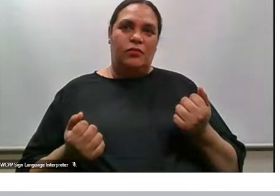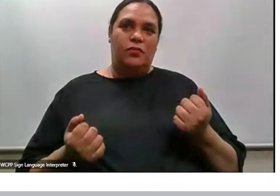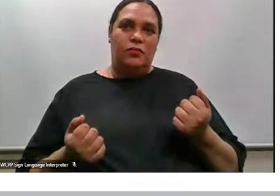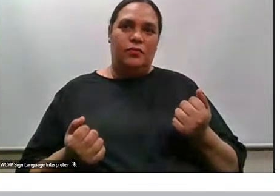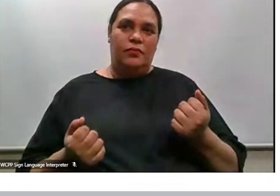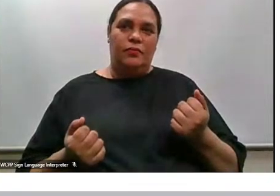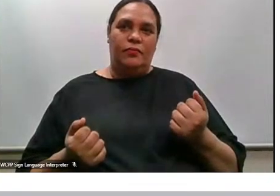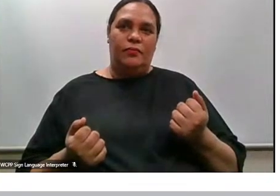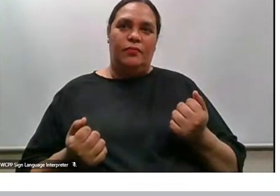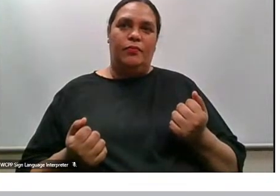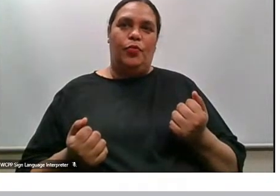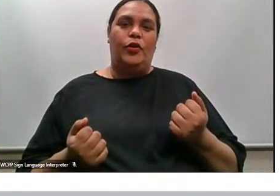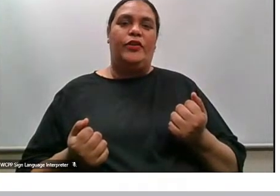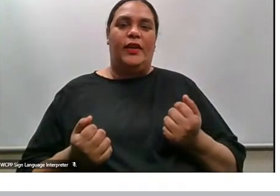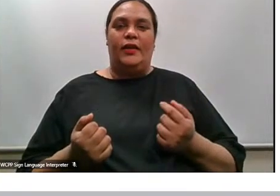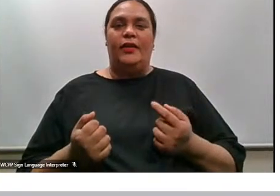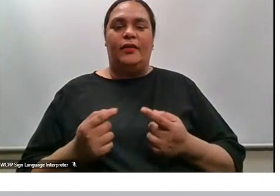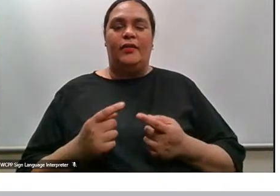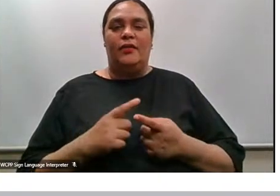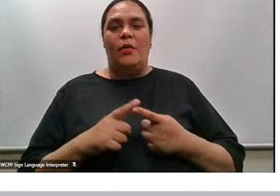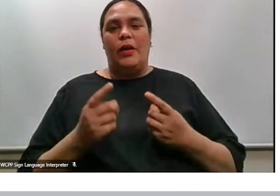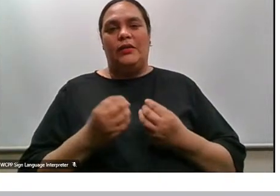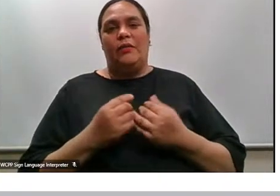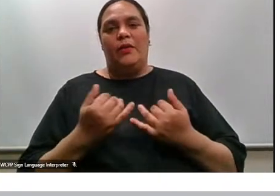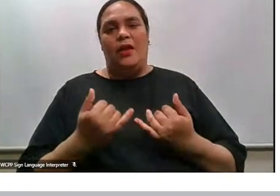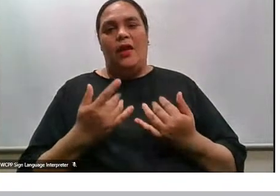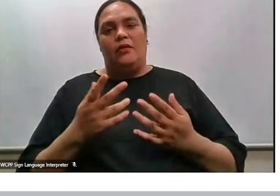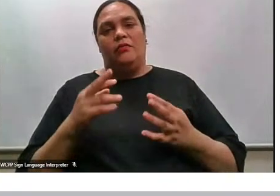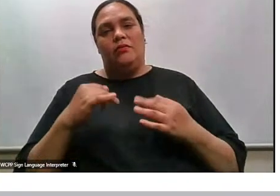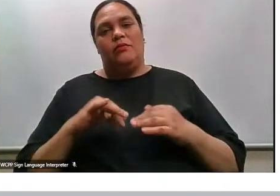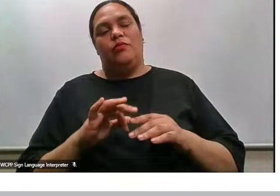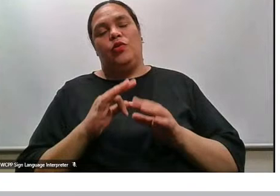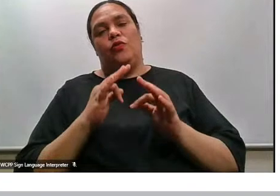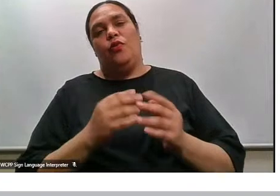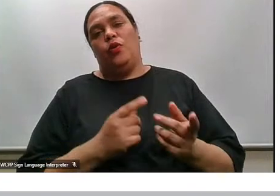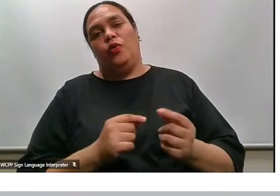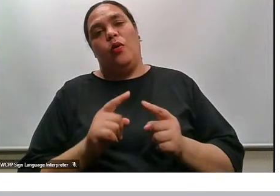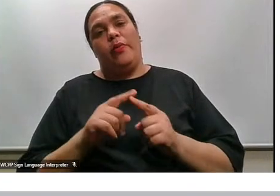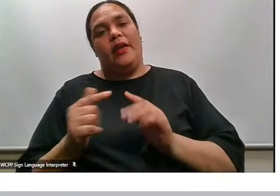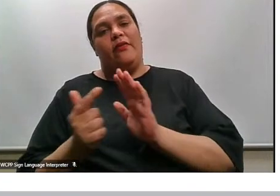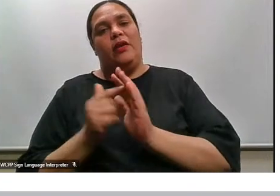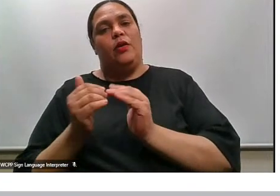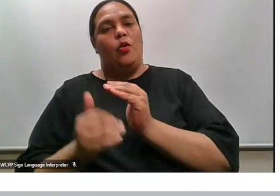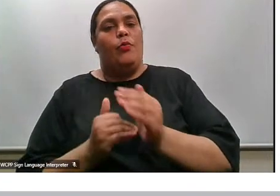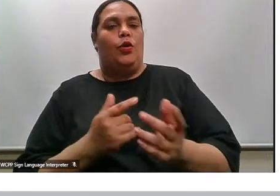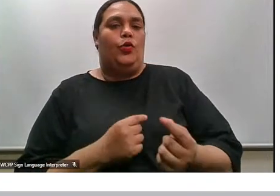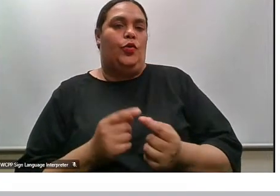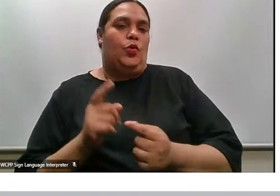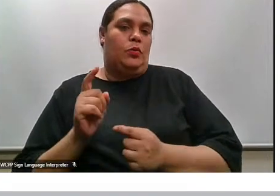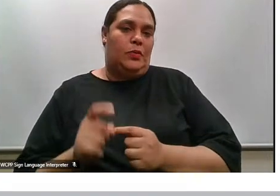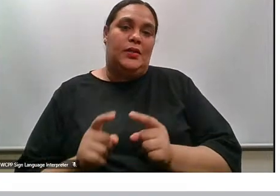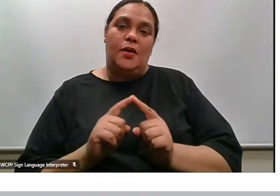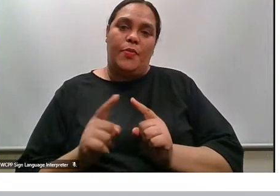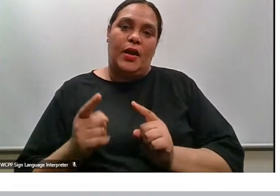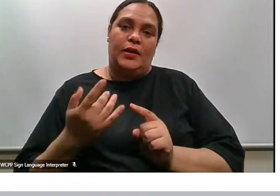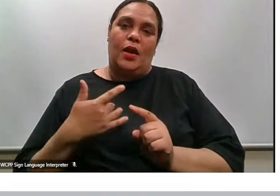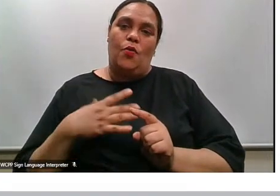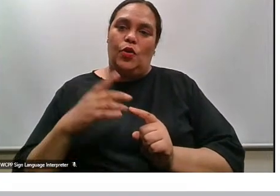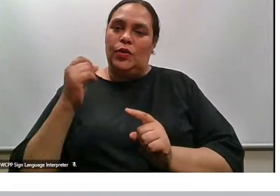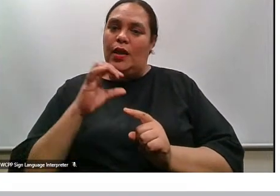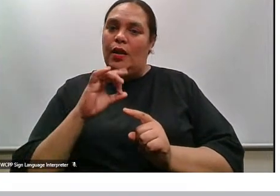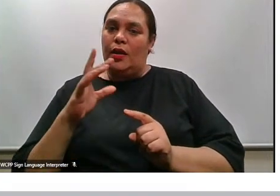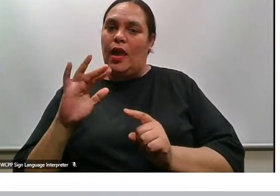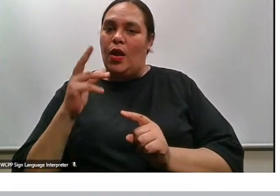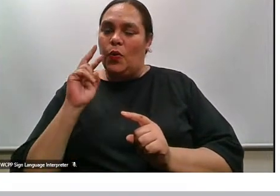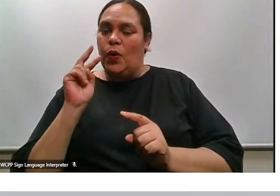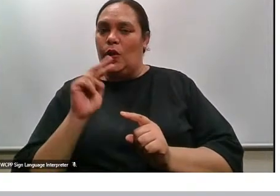legal fraternity, something like that would be considered force majeure. And there's a legal process to deal with that. But I'd like to understand how we look at it